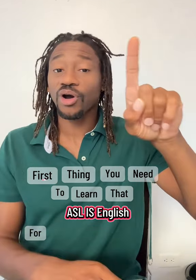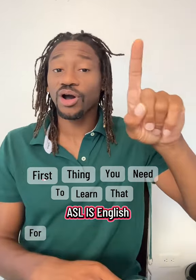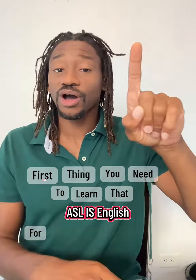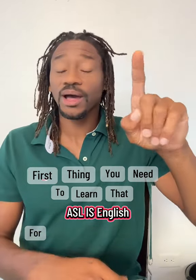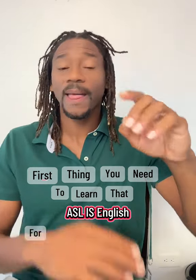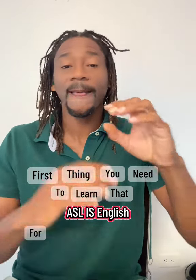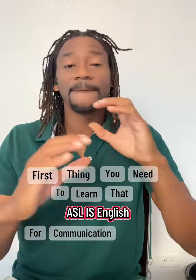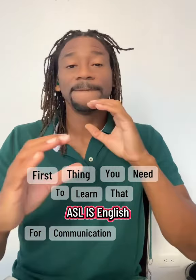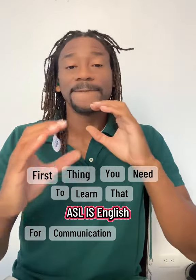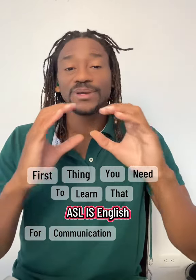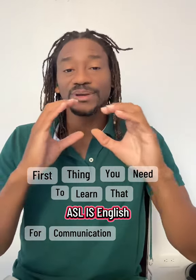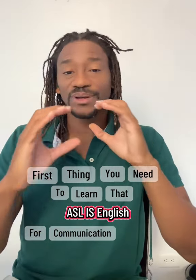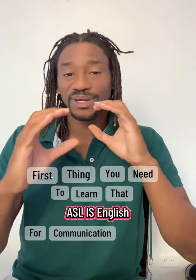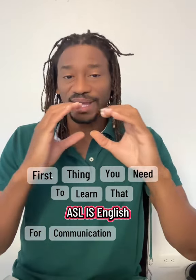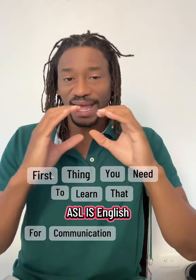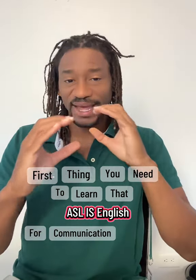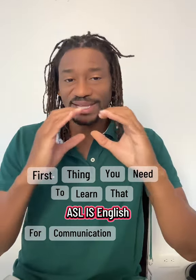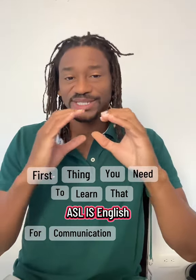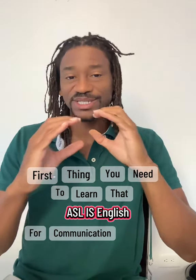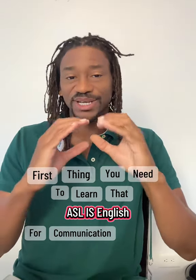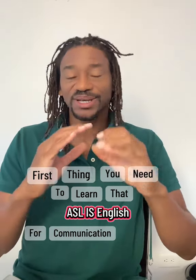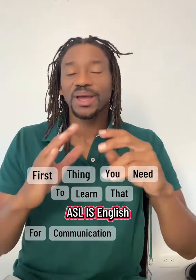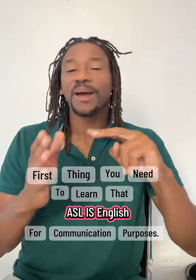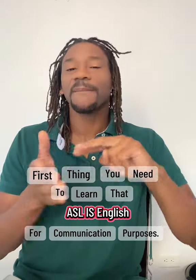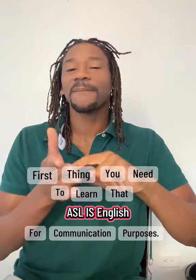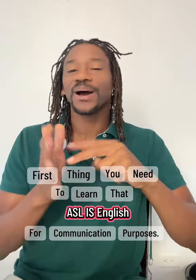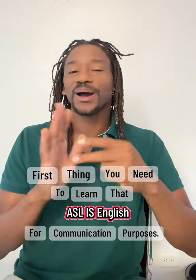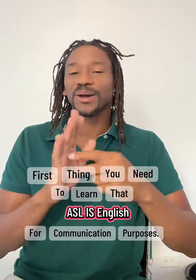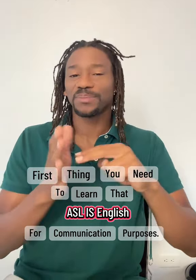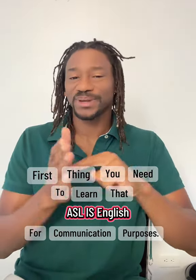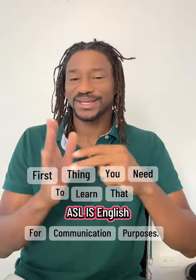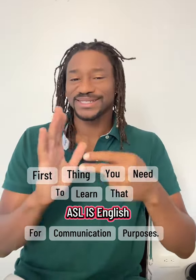for communication purpose.